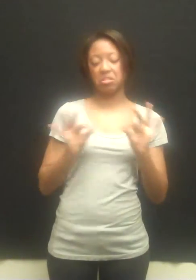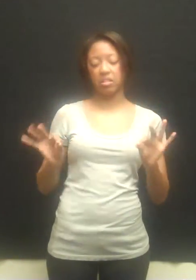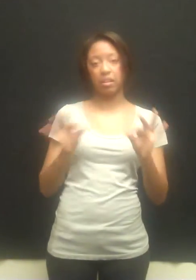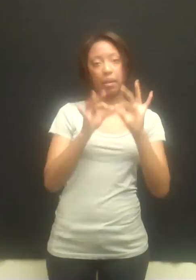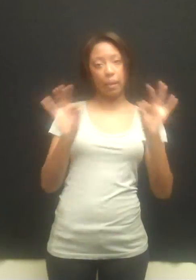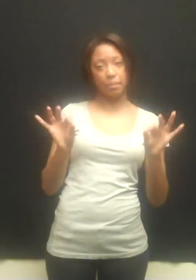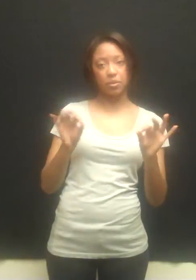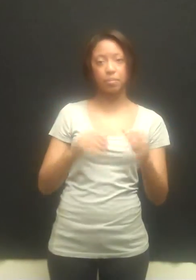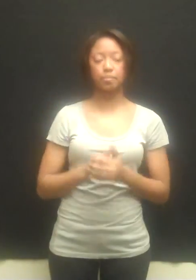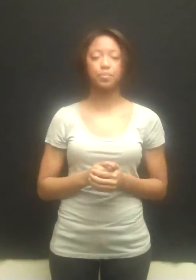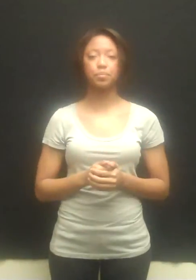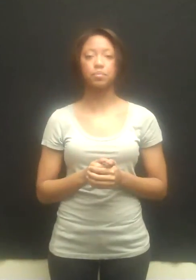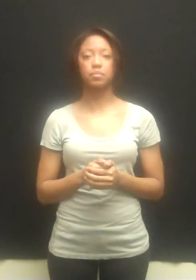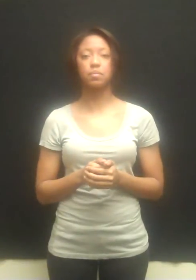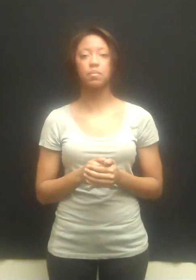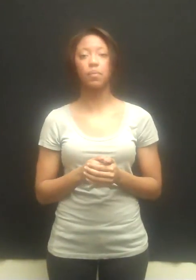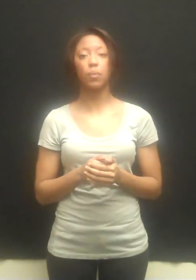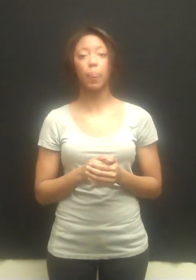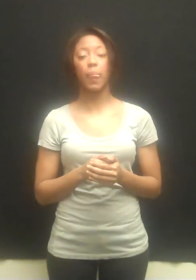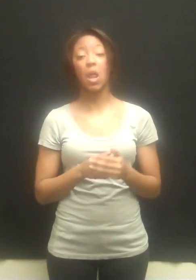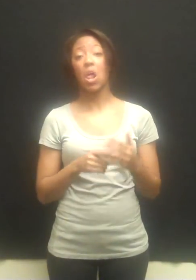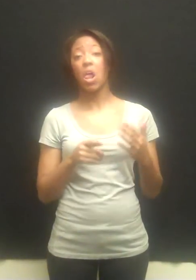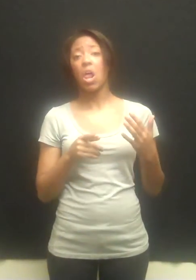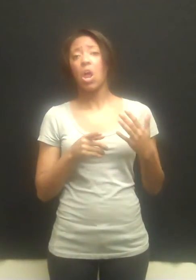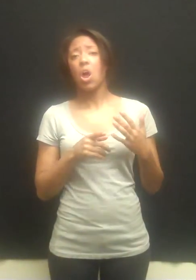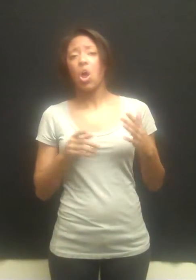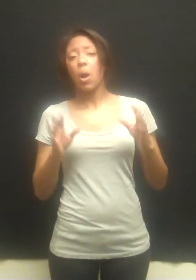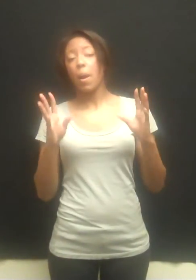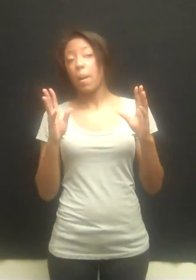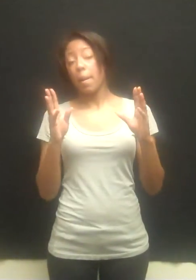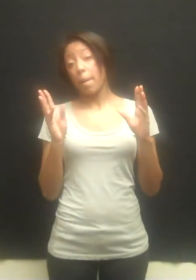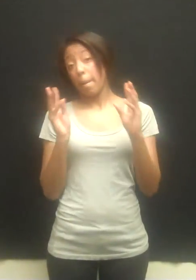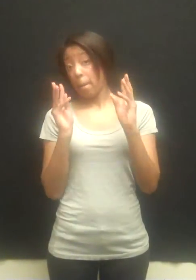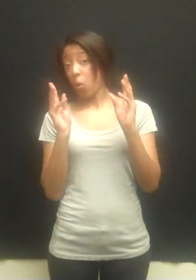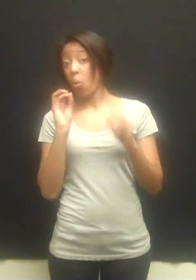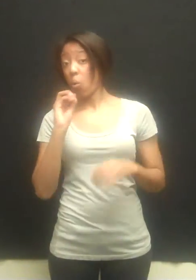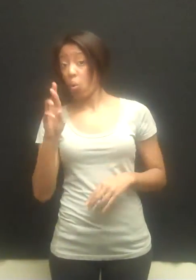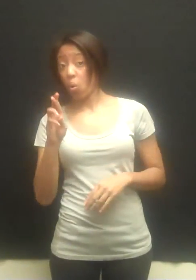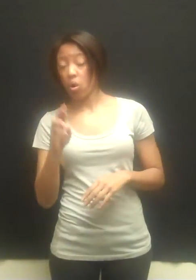meet in small groups, and sit at a round table to facilitate lip reading.